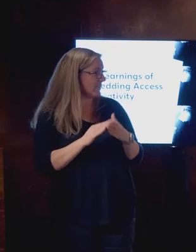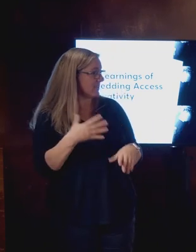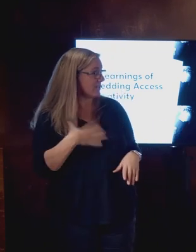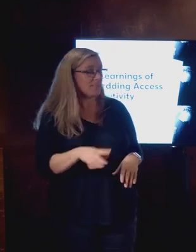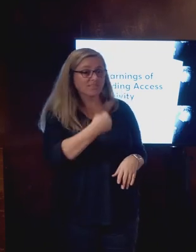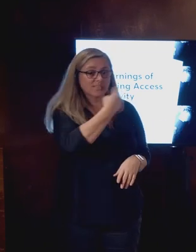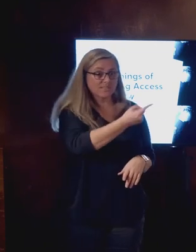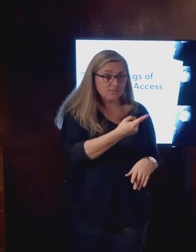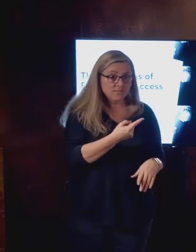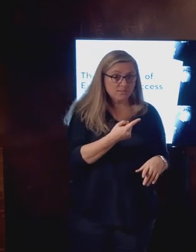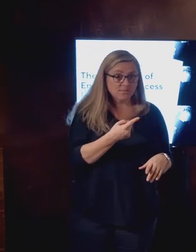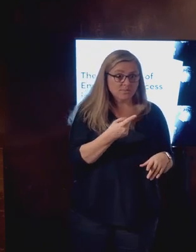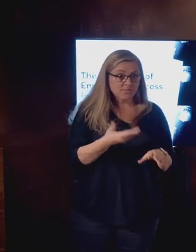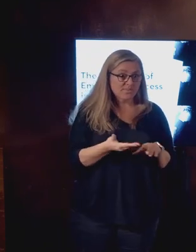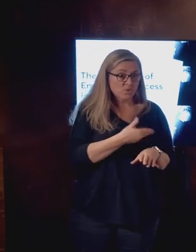say before we close up?